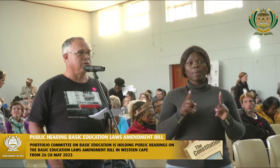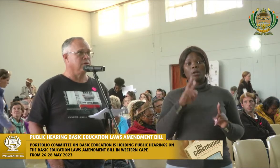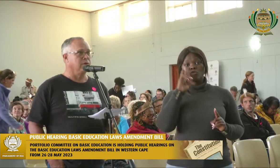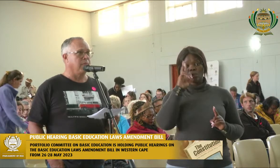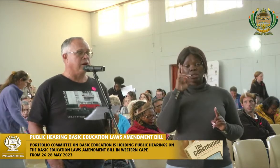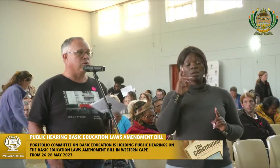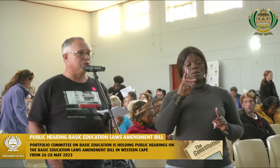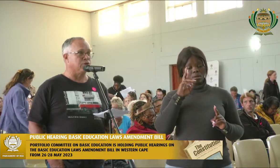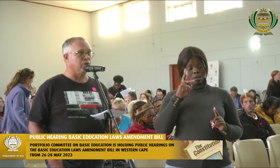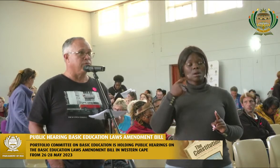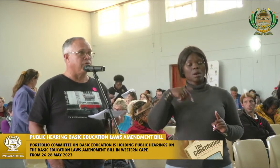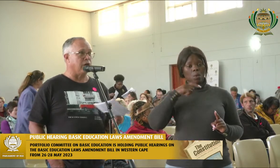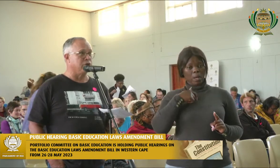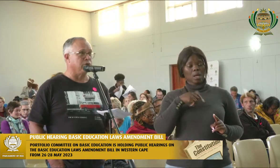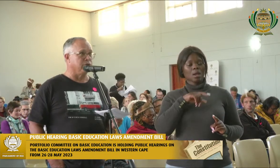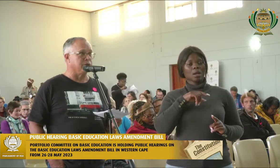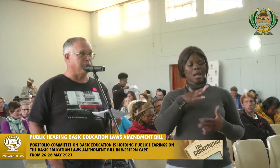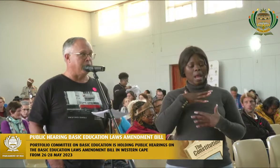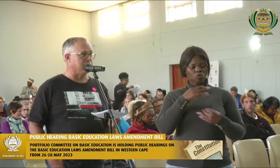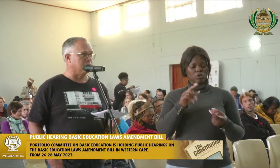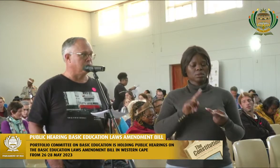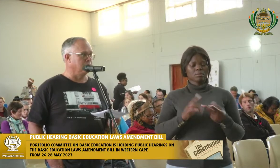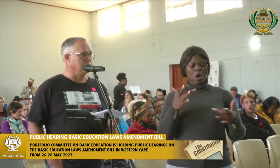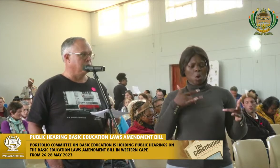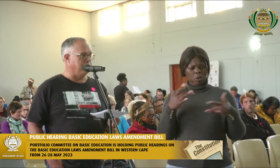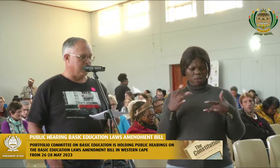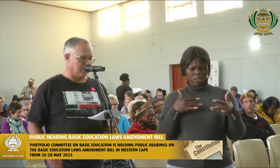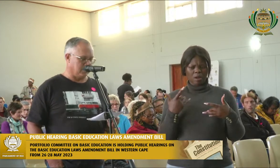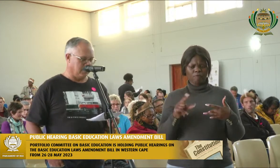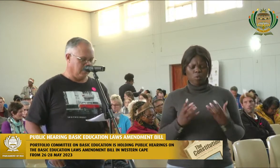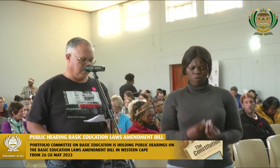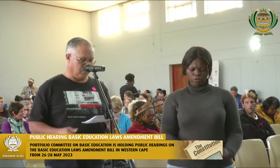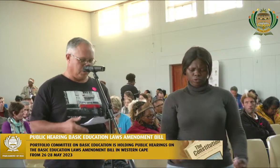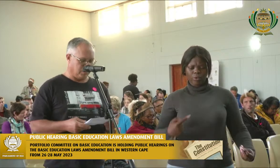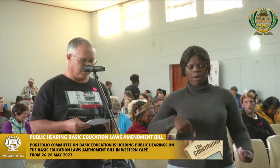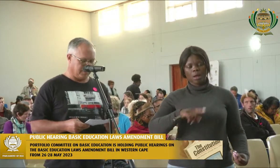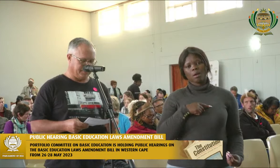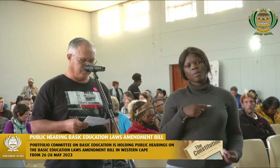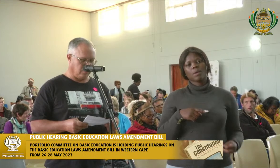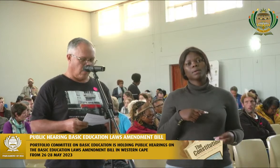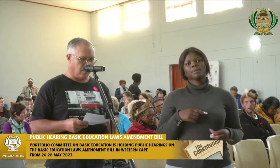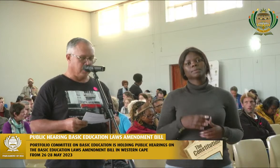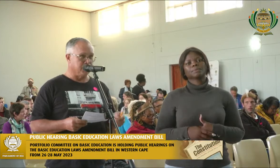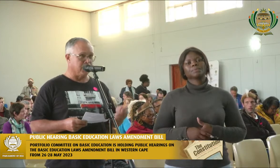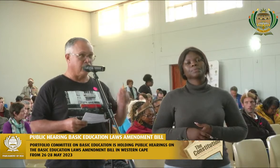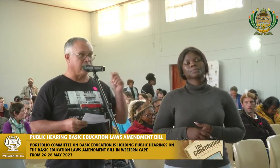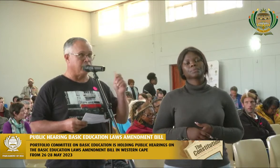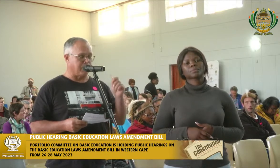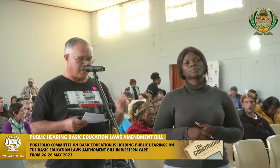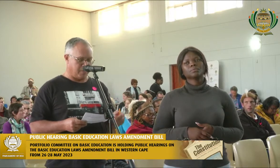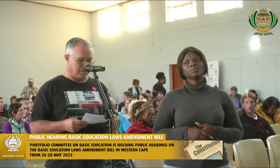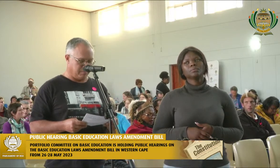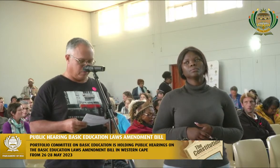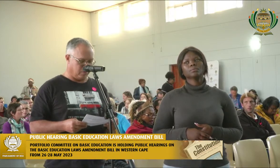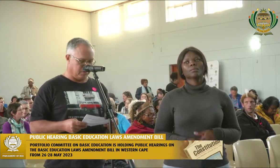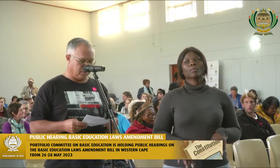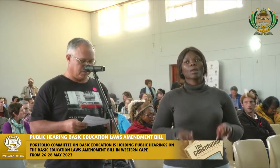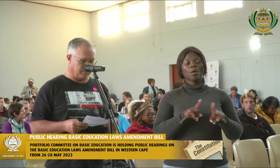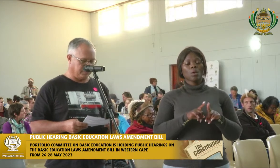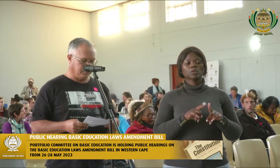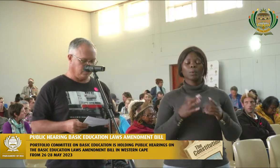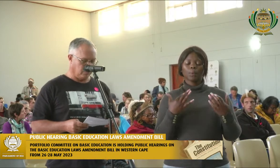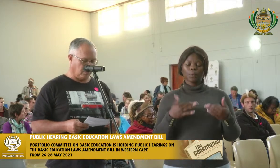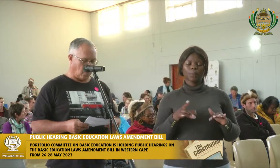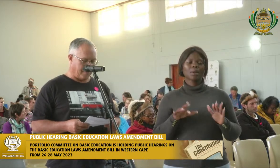interest and concern for our children's best wishes, considering those paramount